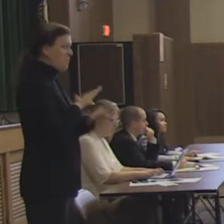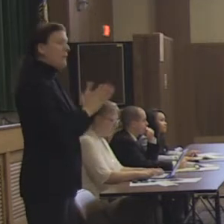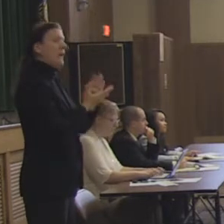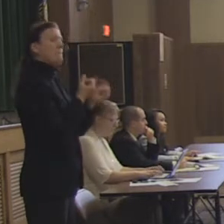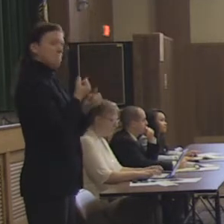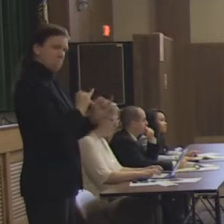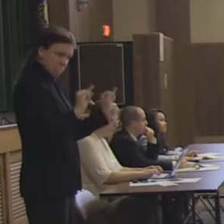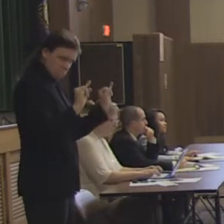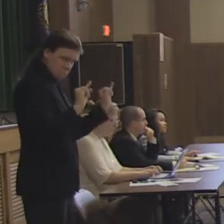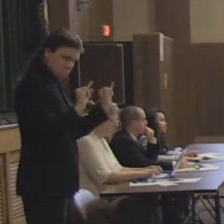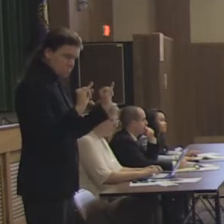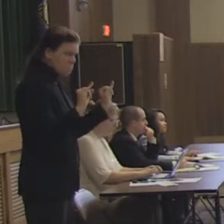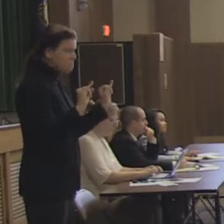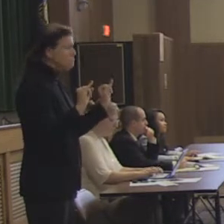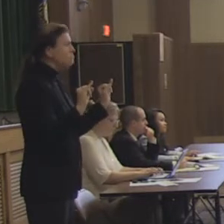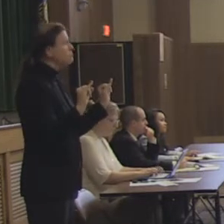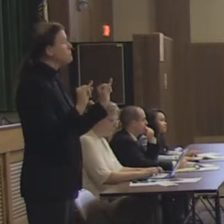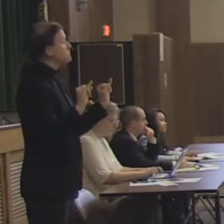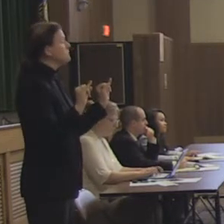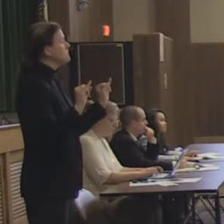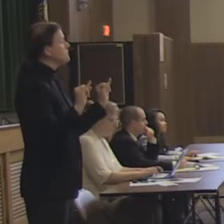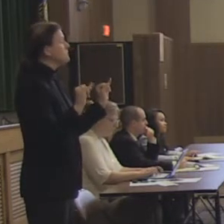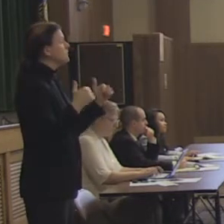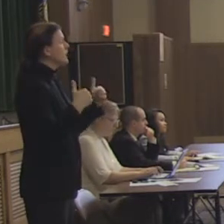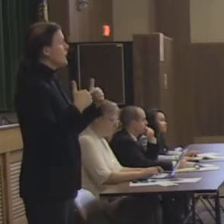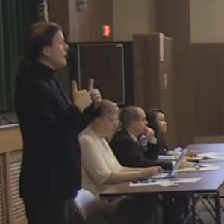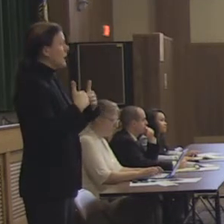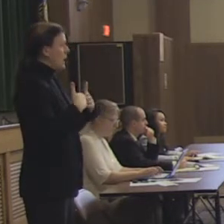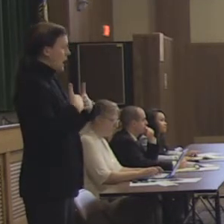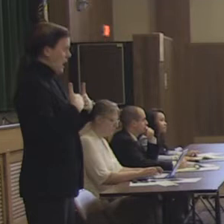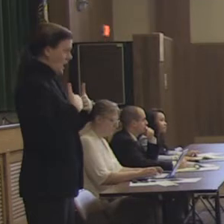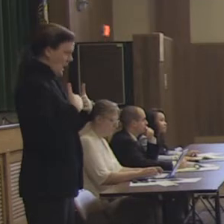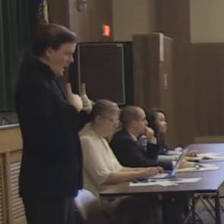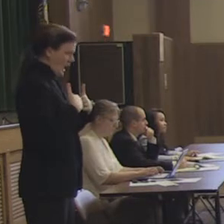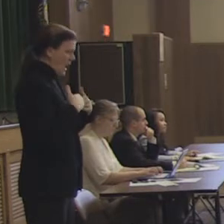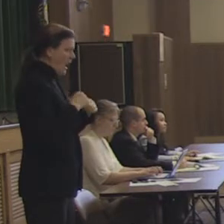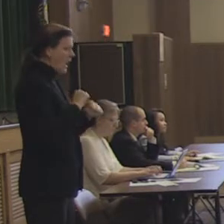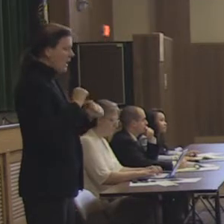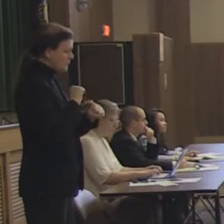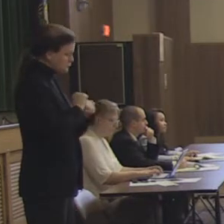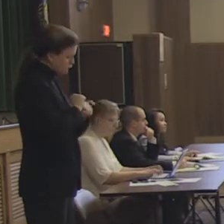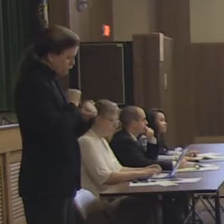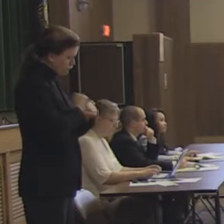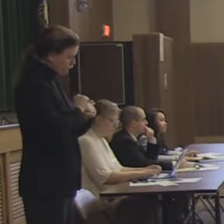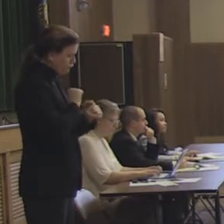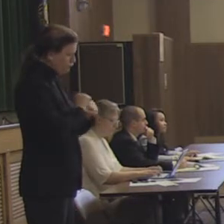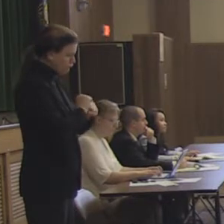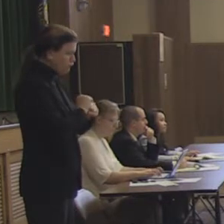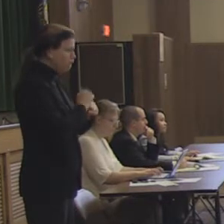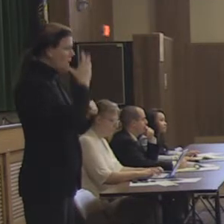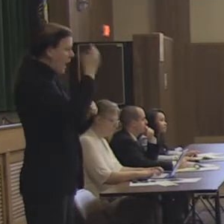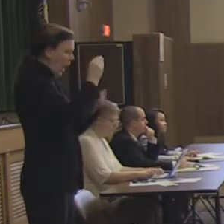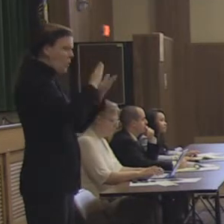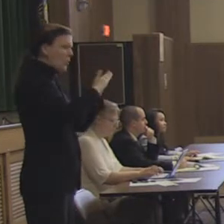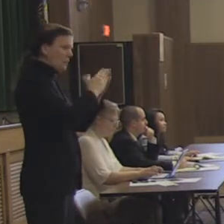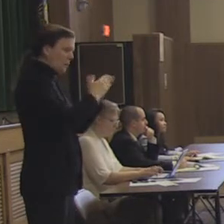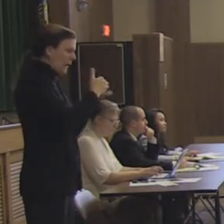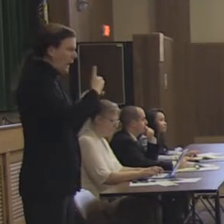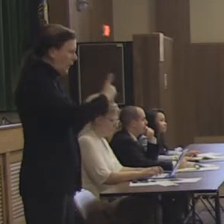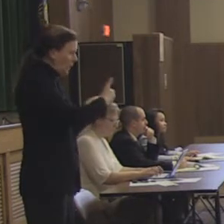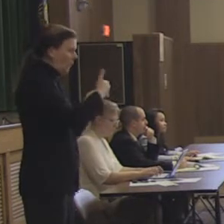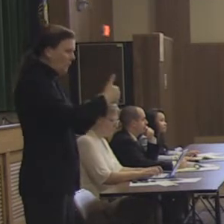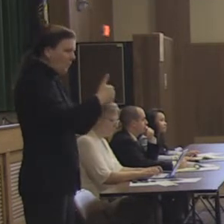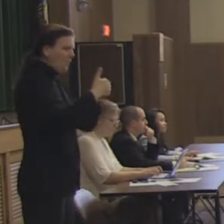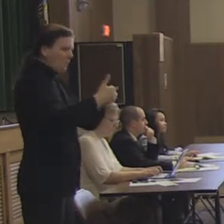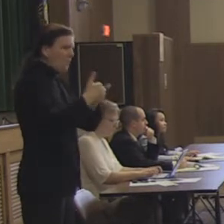individual. I've been working very hard to keep I helped the community in many things. I did